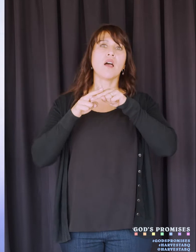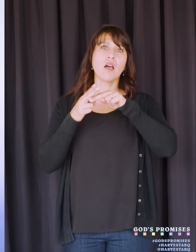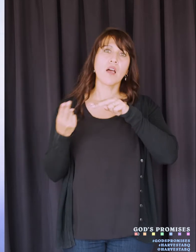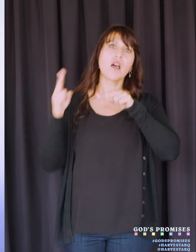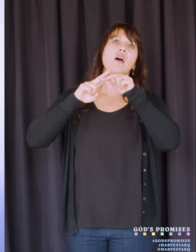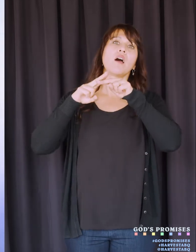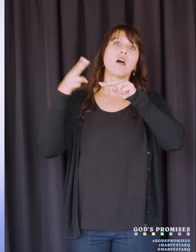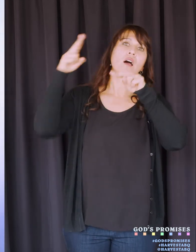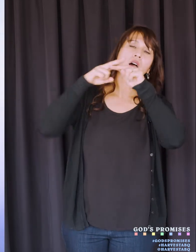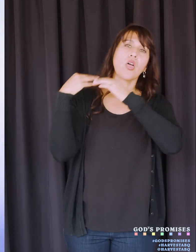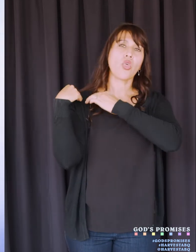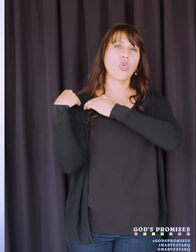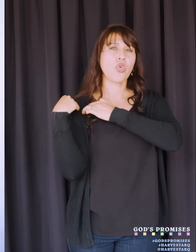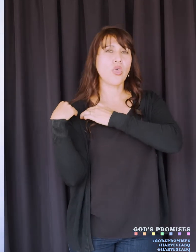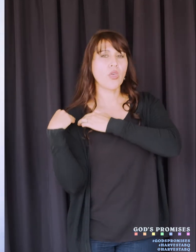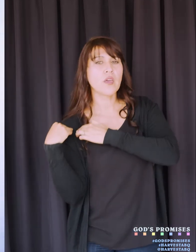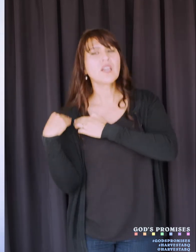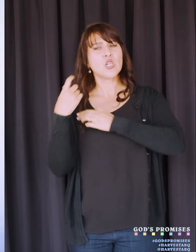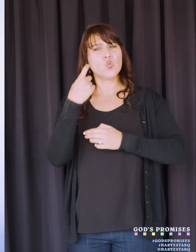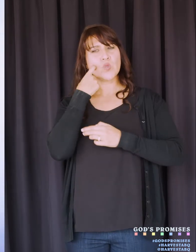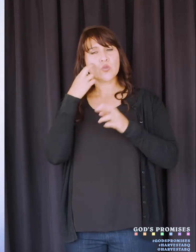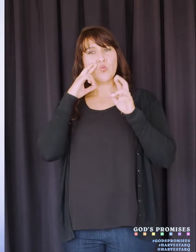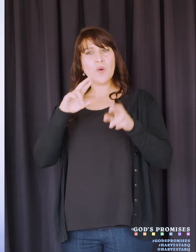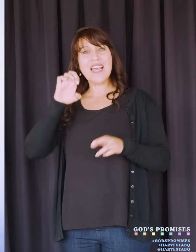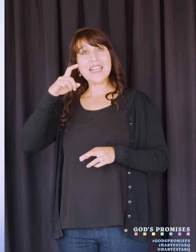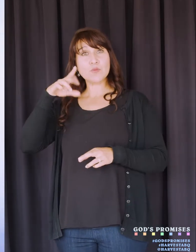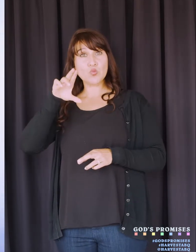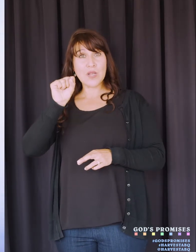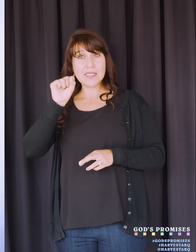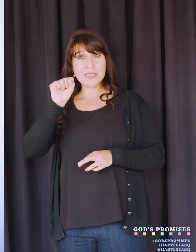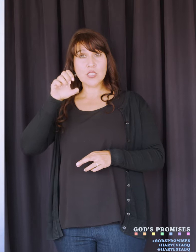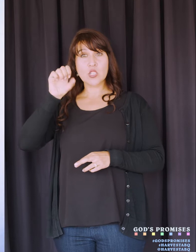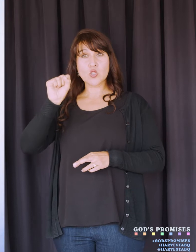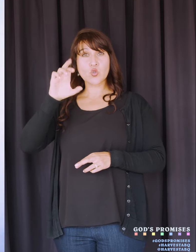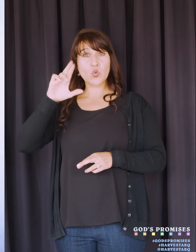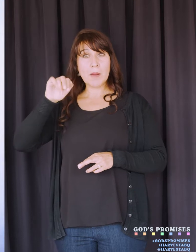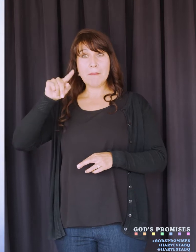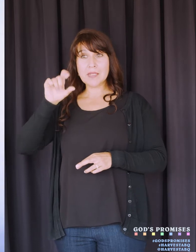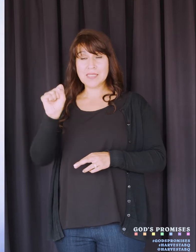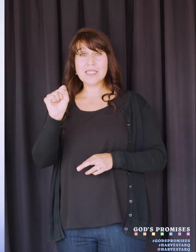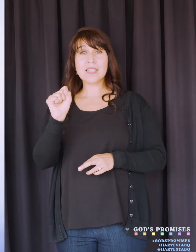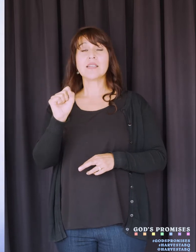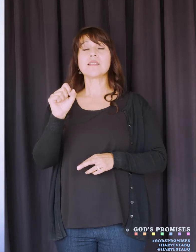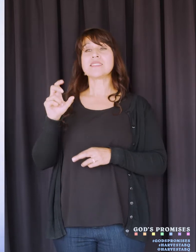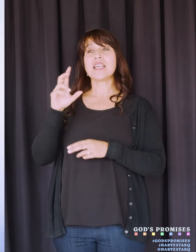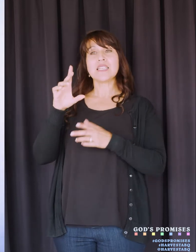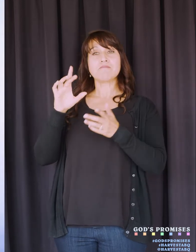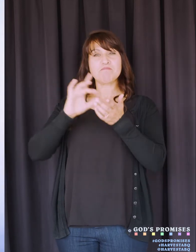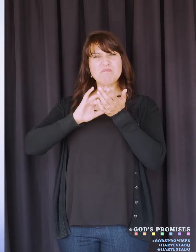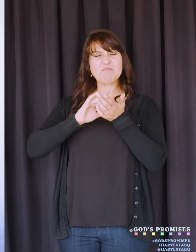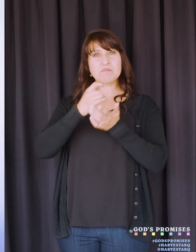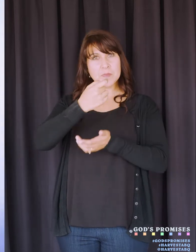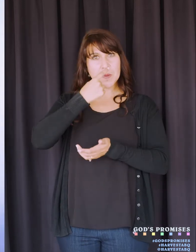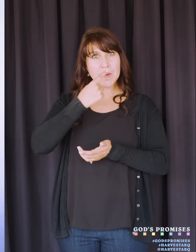day. According to a recent report from Express Scripts, the use of anti-insomnia,